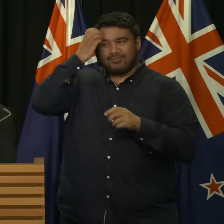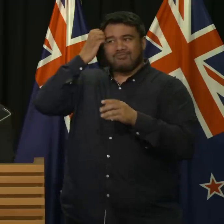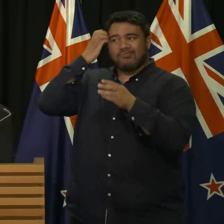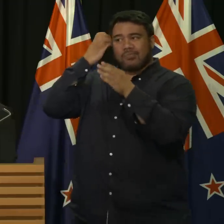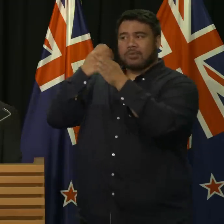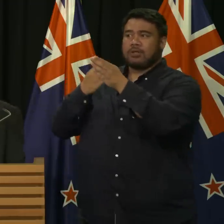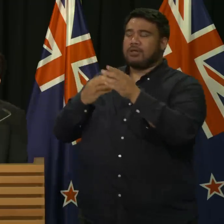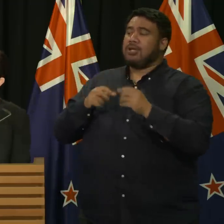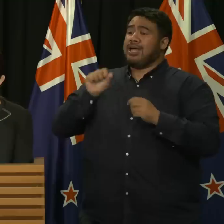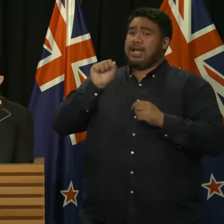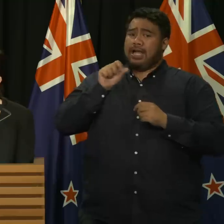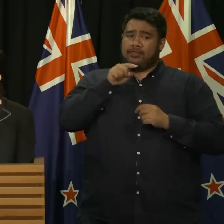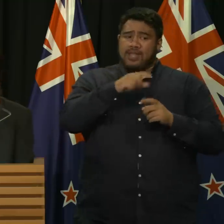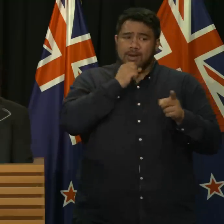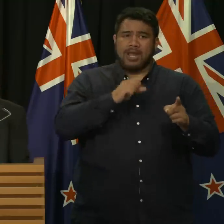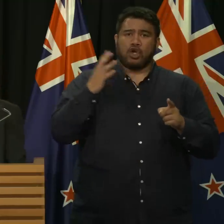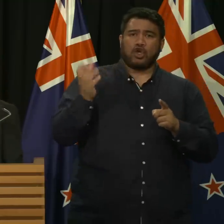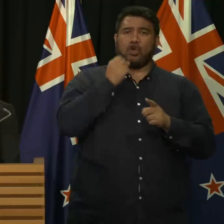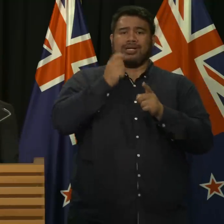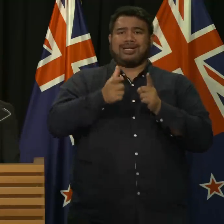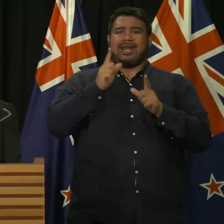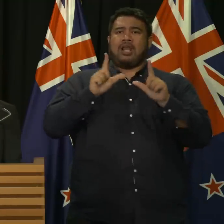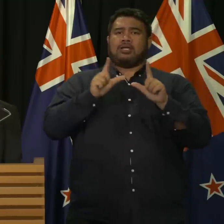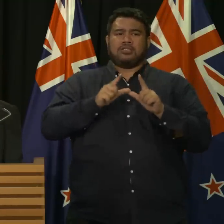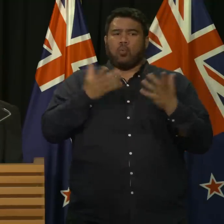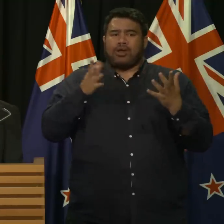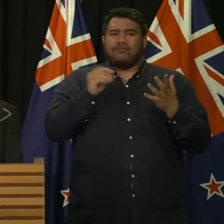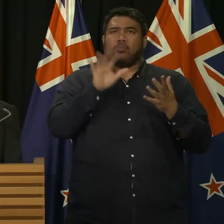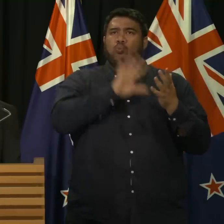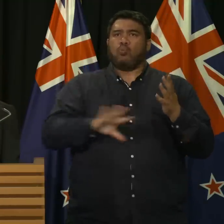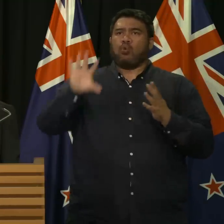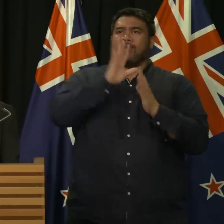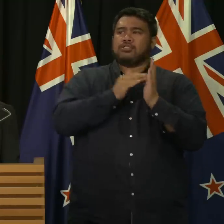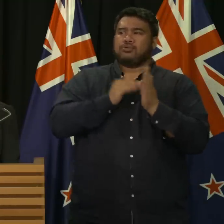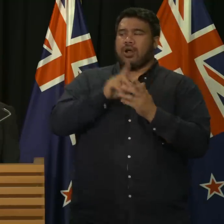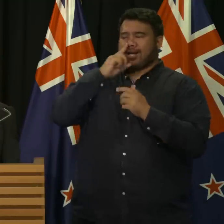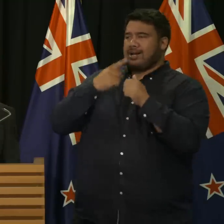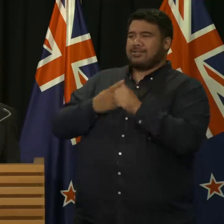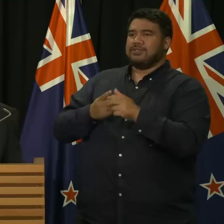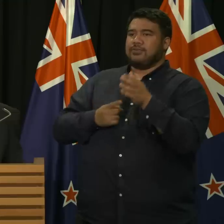Here in New Zealand? Unfortunately, Audrey, I cannot answer that specific question.